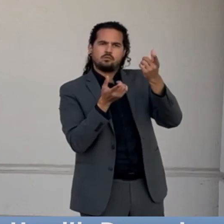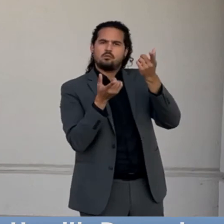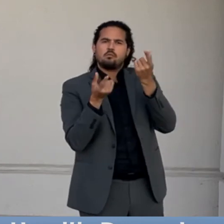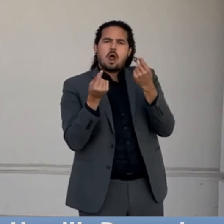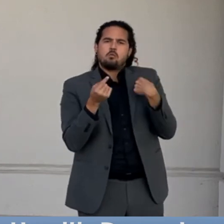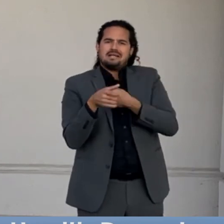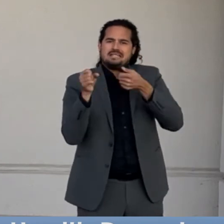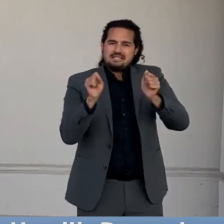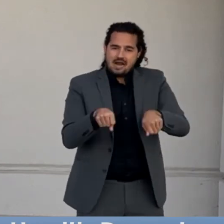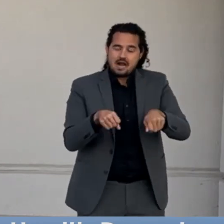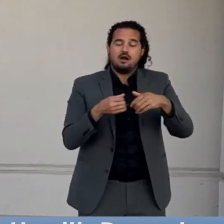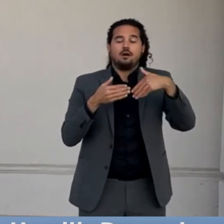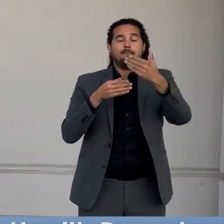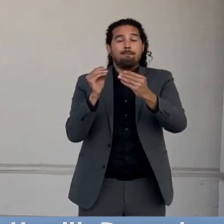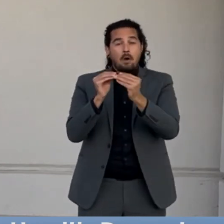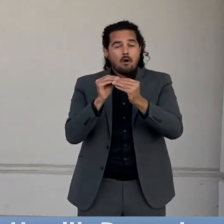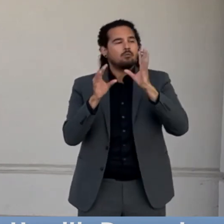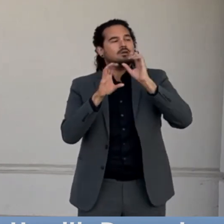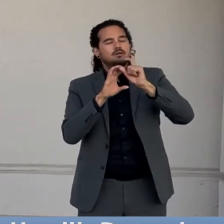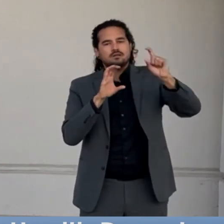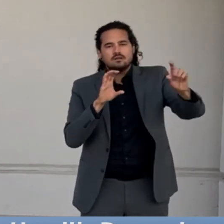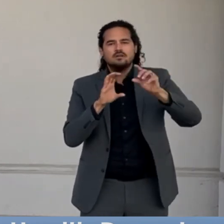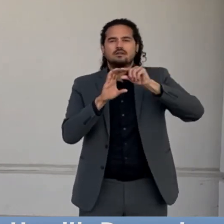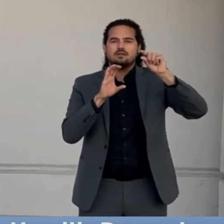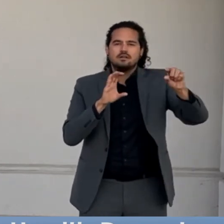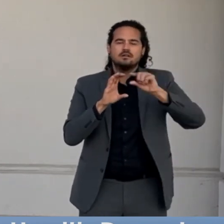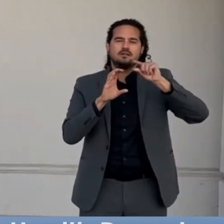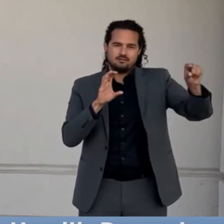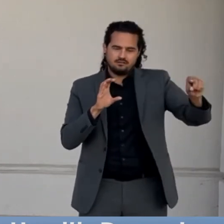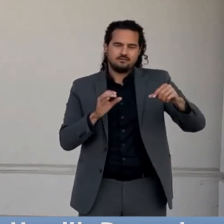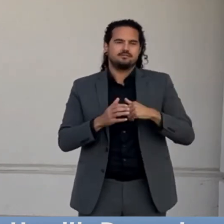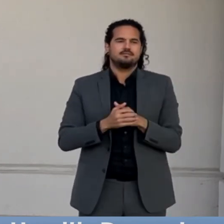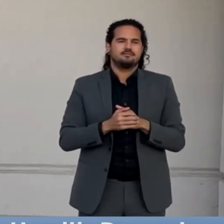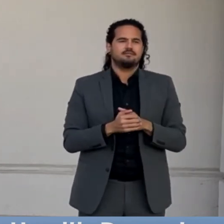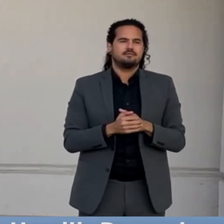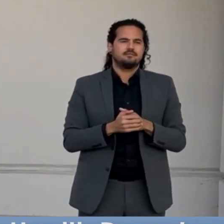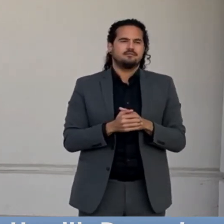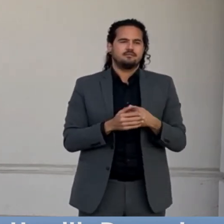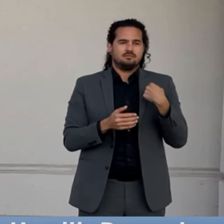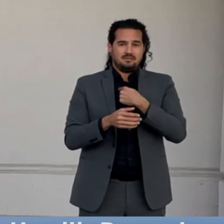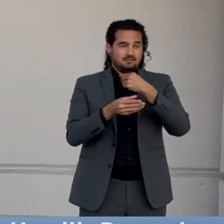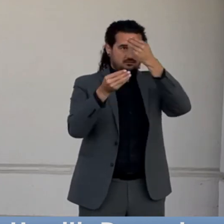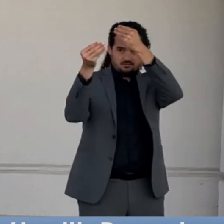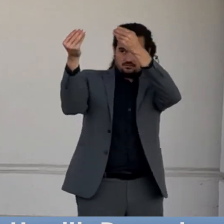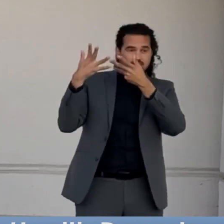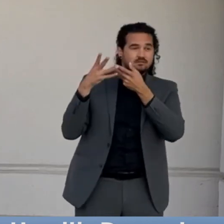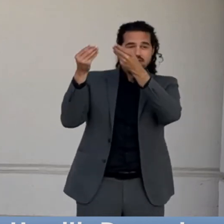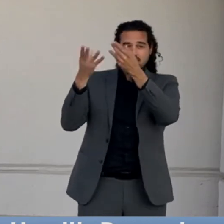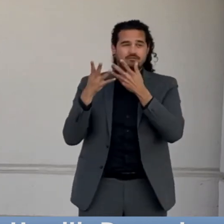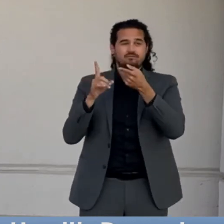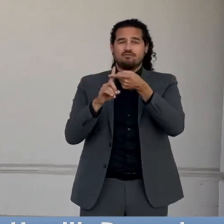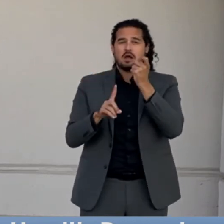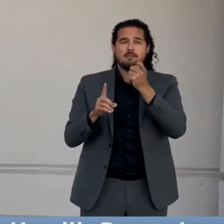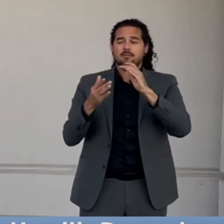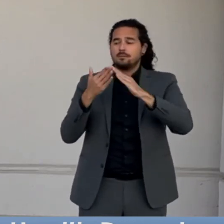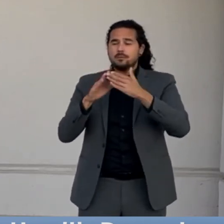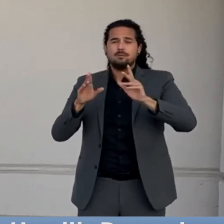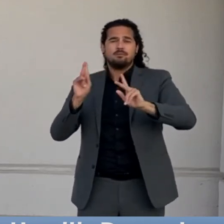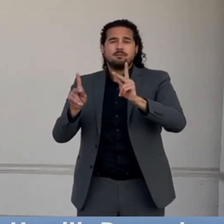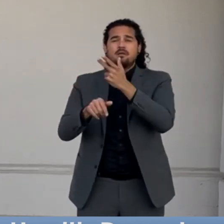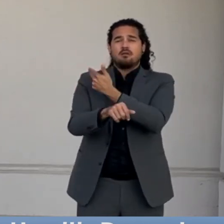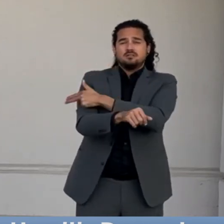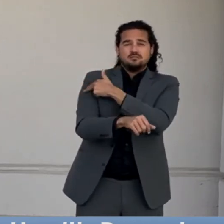we are getting. We are also eliciting information and support from the community eventually so that we can be equitable in our vaccine